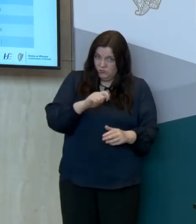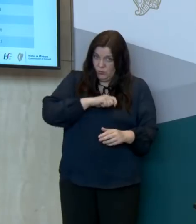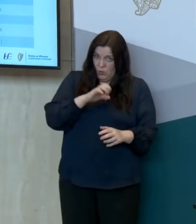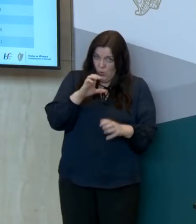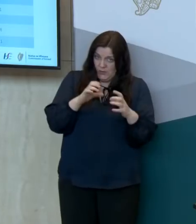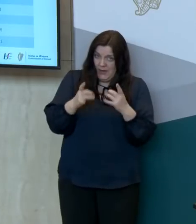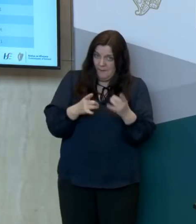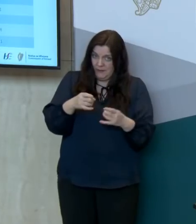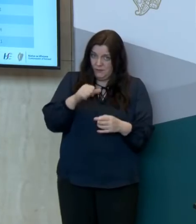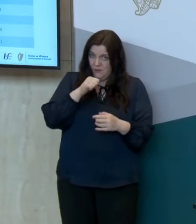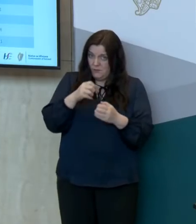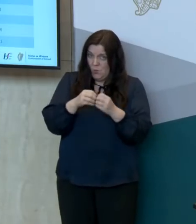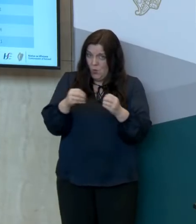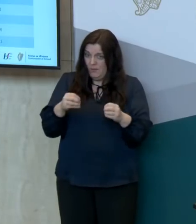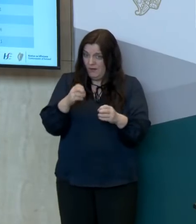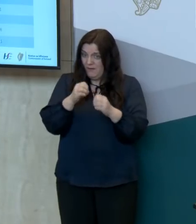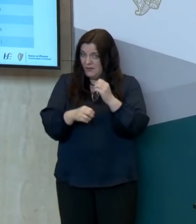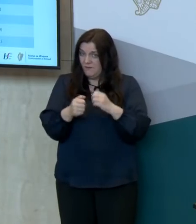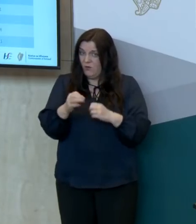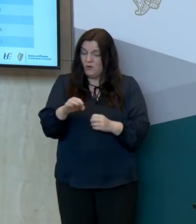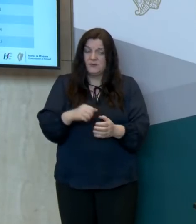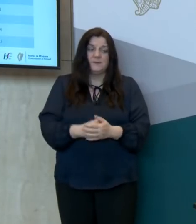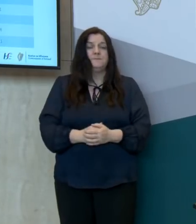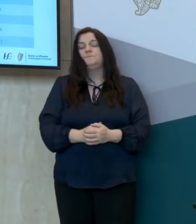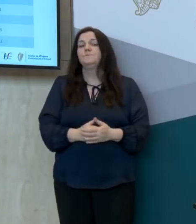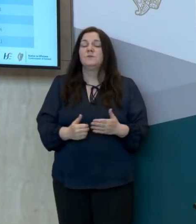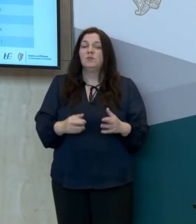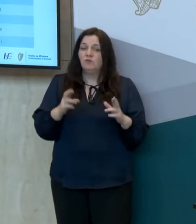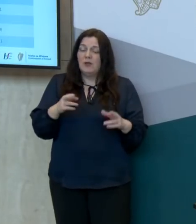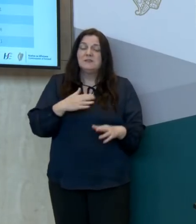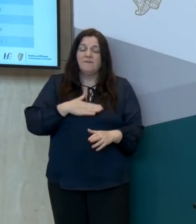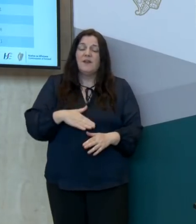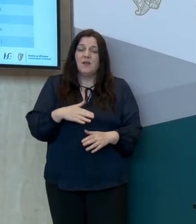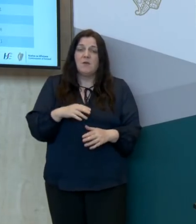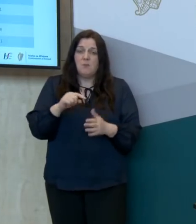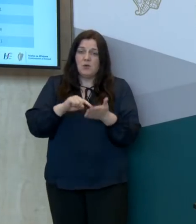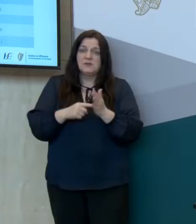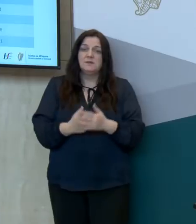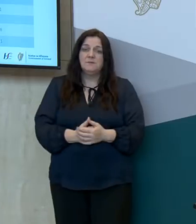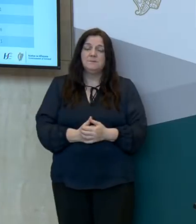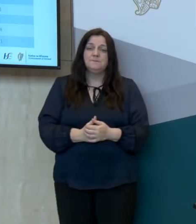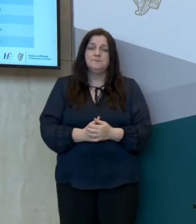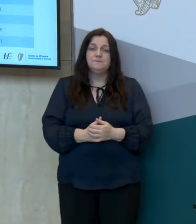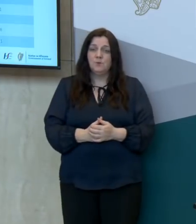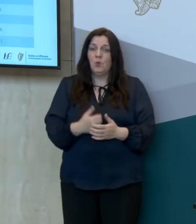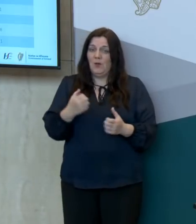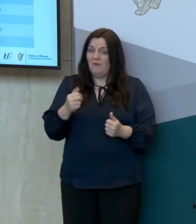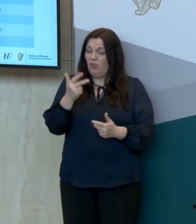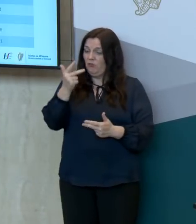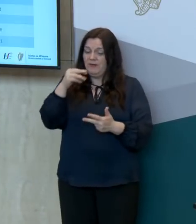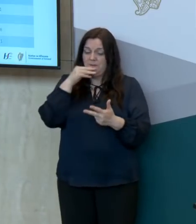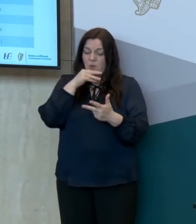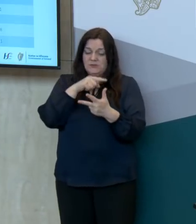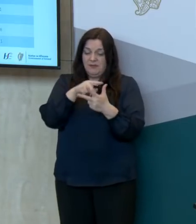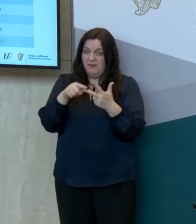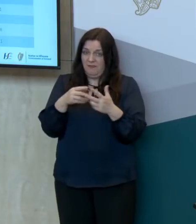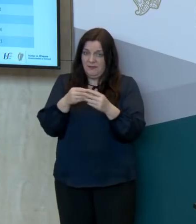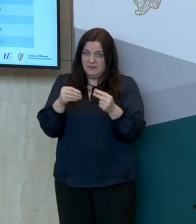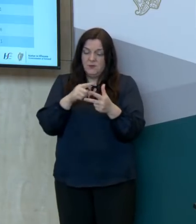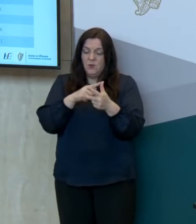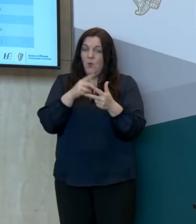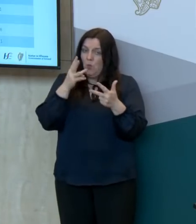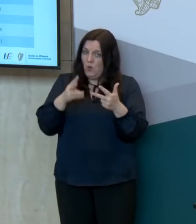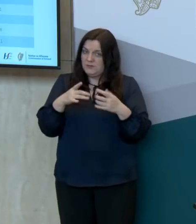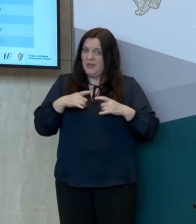August? It's very fair. We have 3 priorities. We want to get our